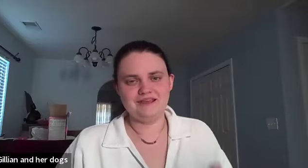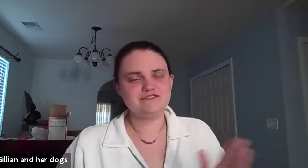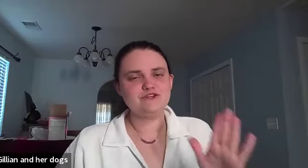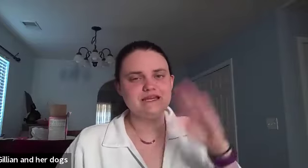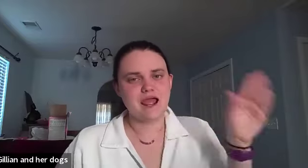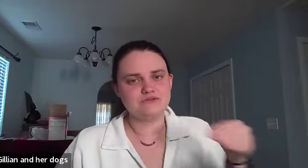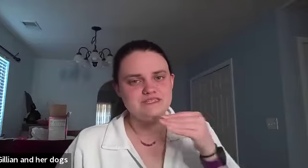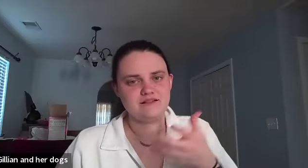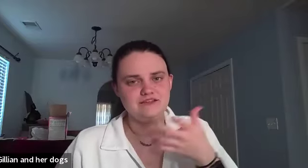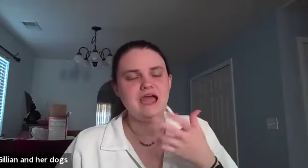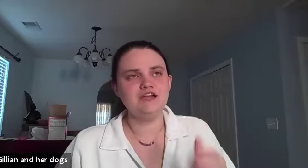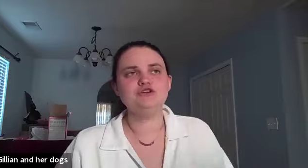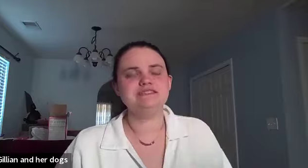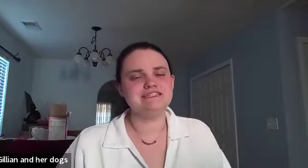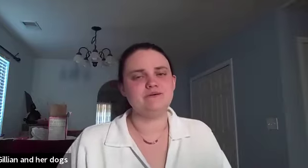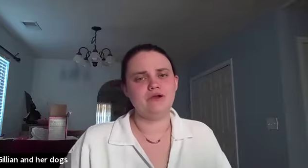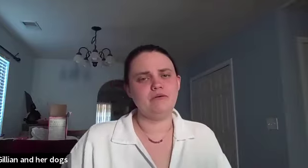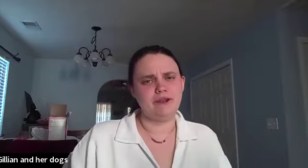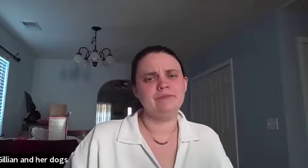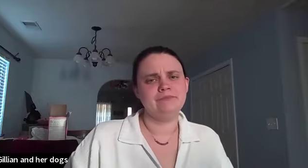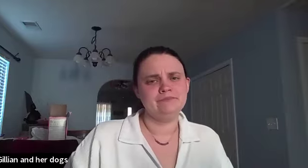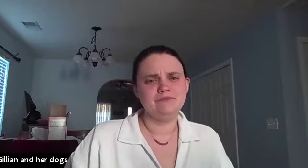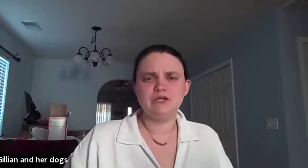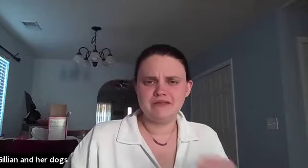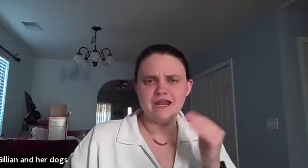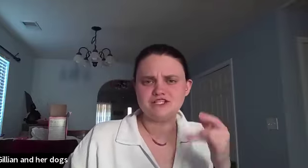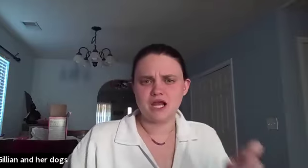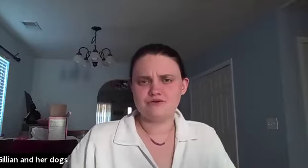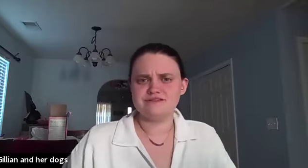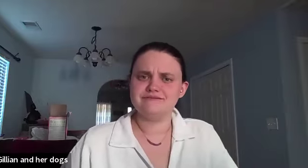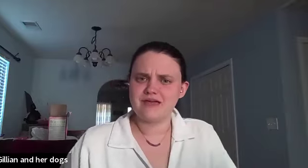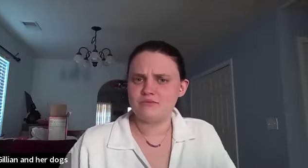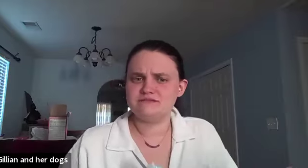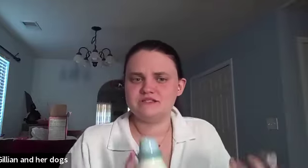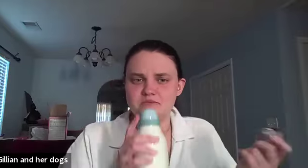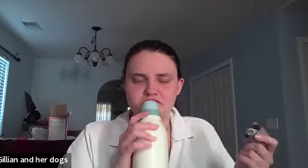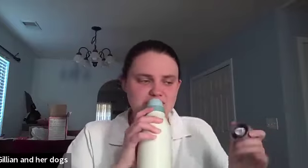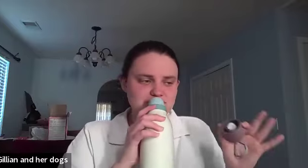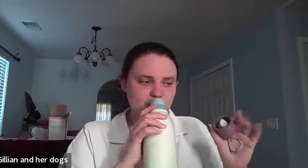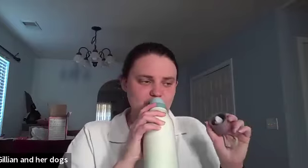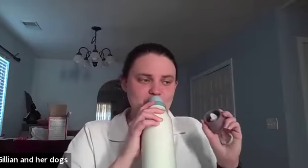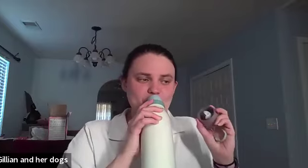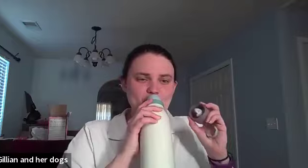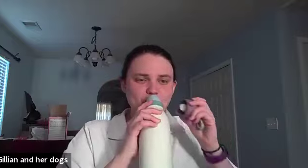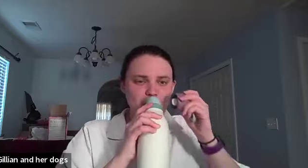Because if you did house salad, I could see someone going, you made that at your house? Like that, what's up with that? So,